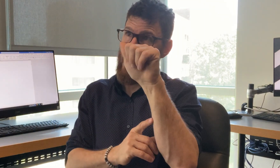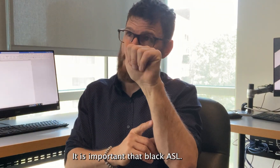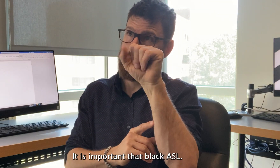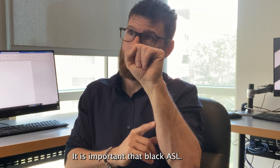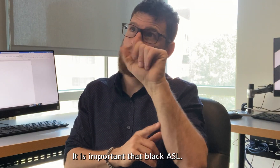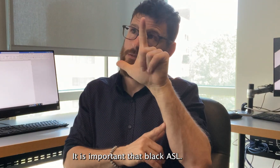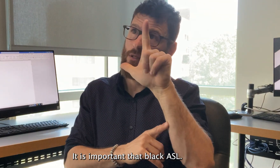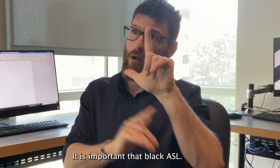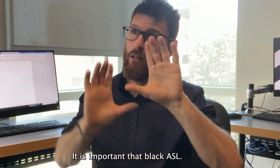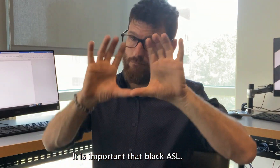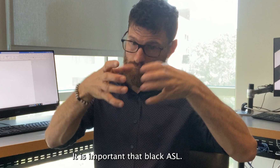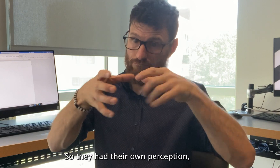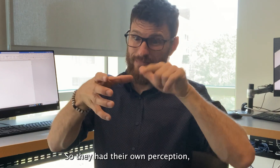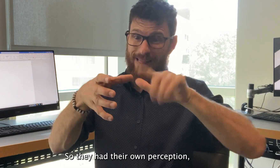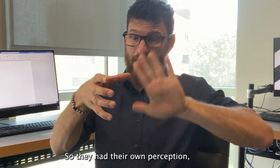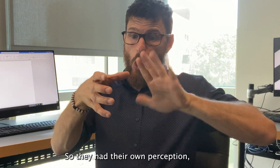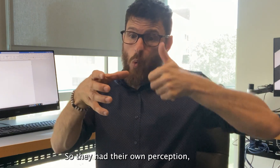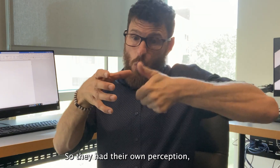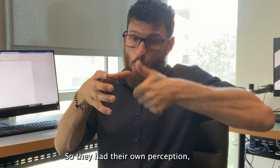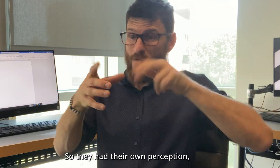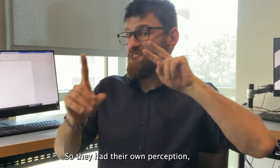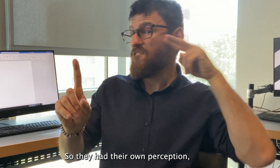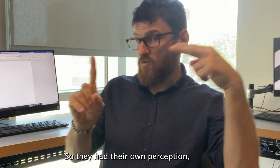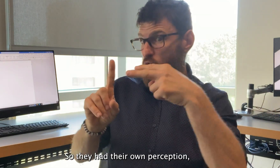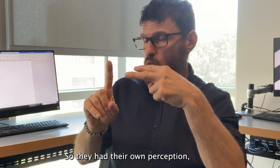It is important that Black ASL, they have their own perception.